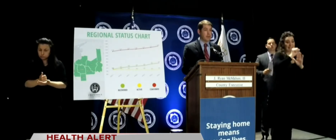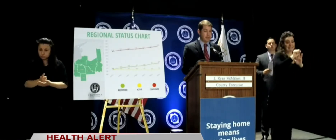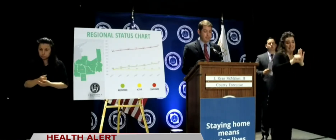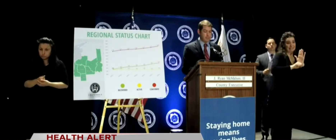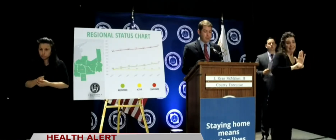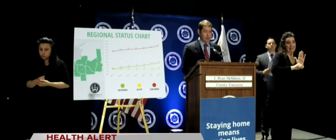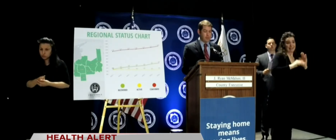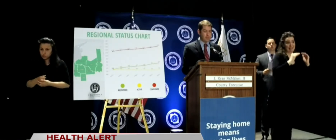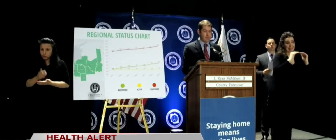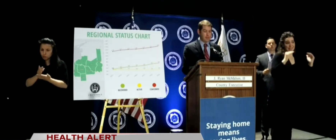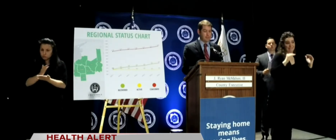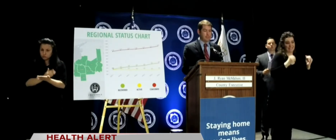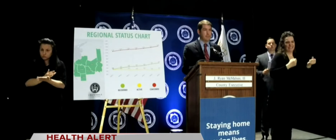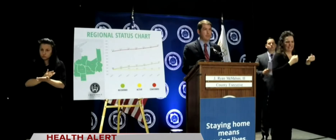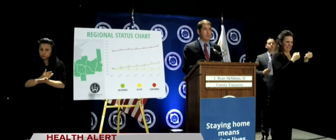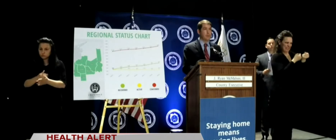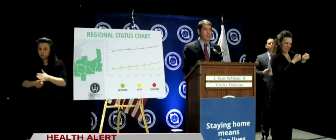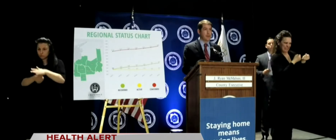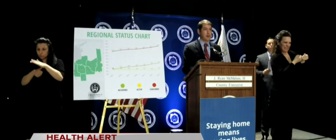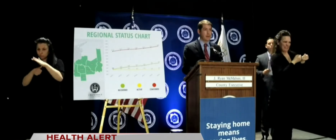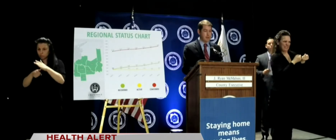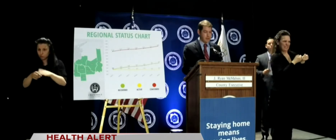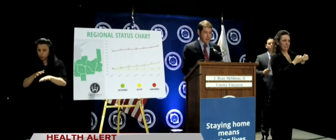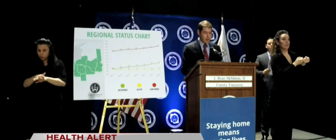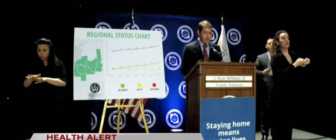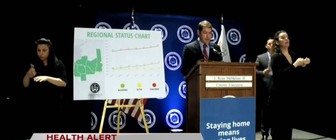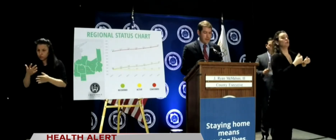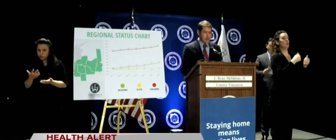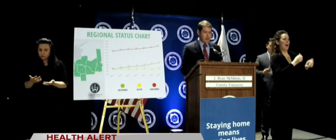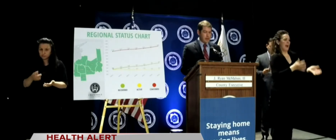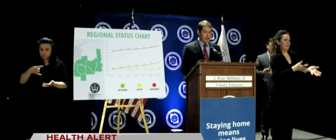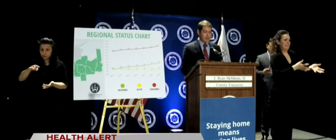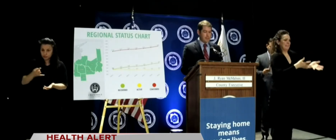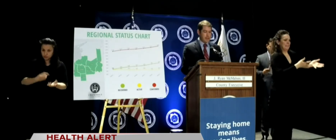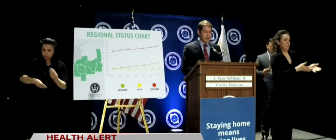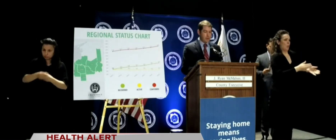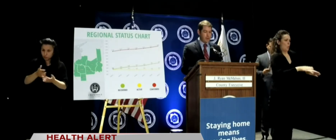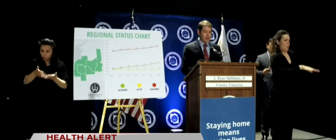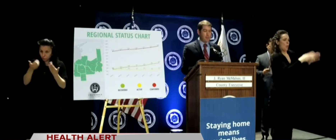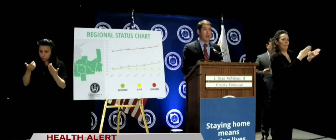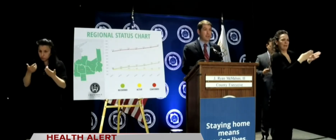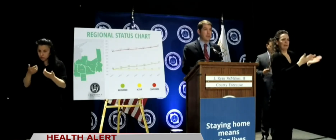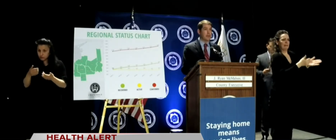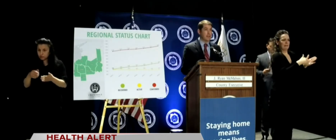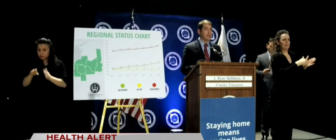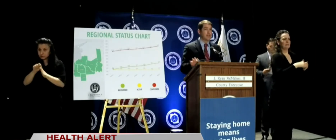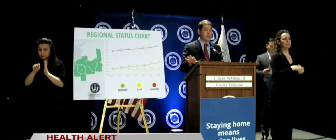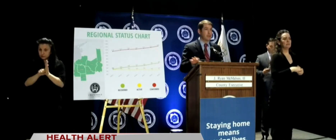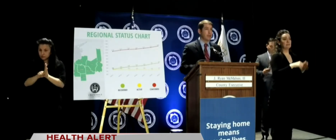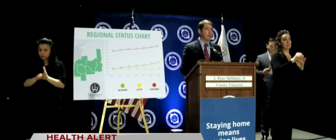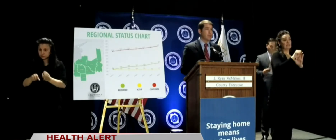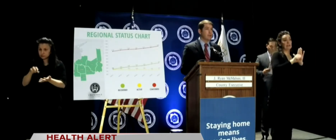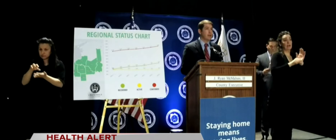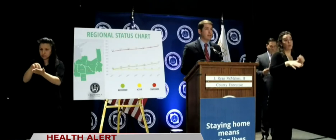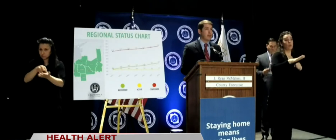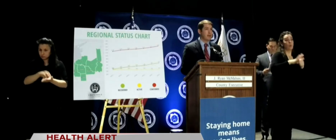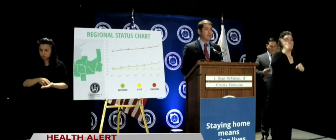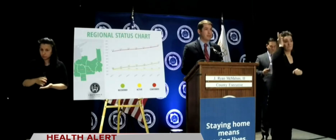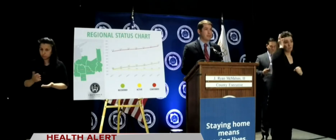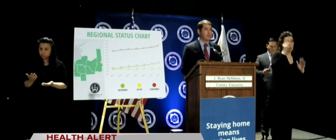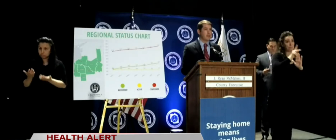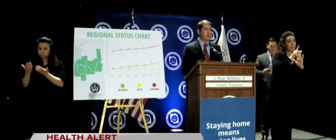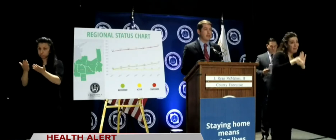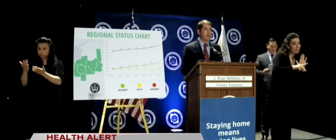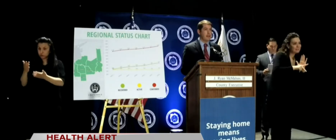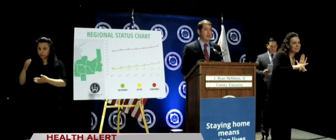employers for restart, to reopen, state, local, federal policy recommendations, including what we just talked about in